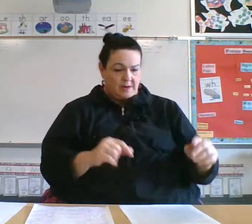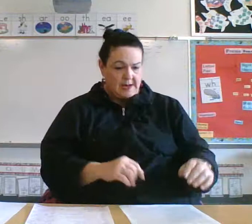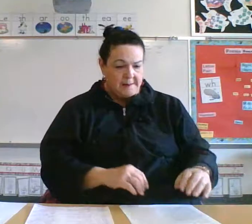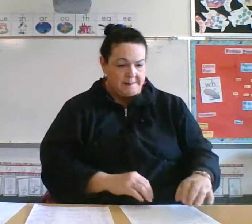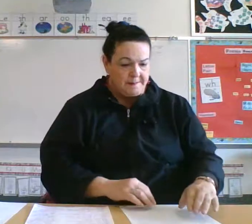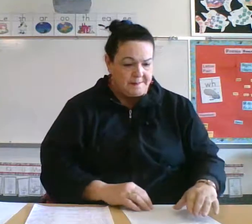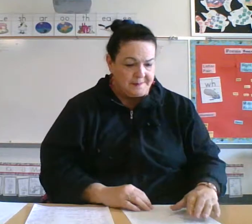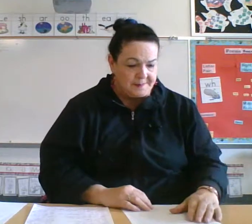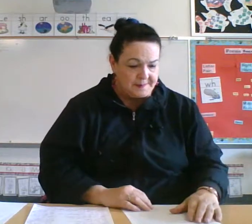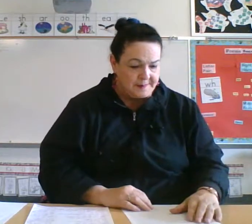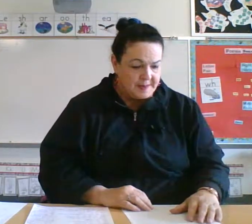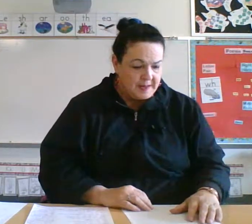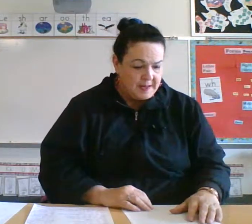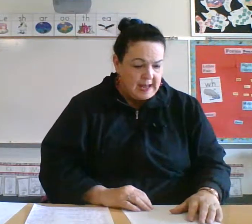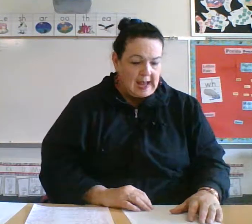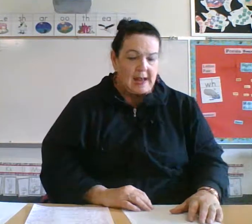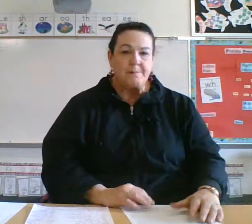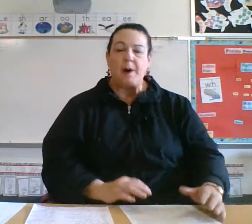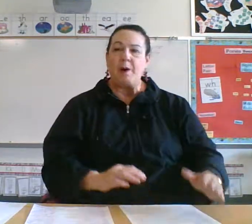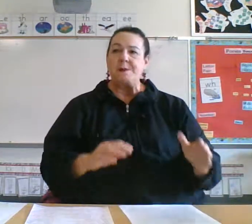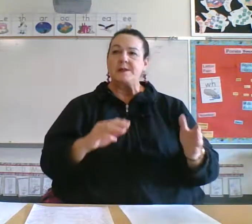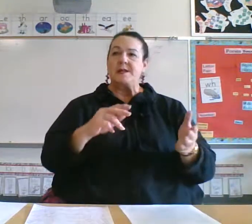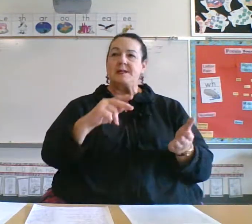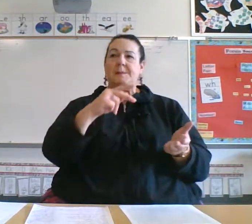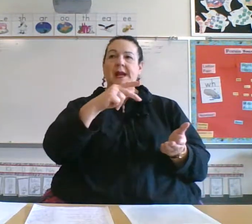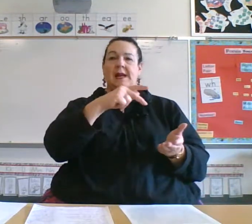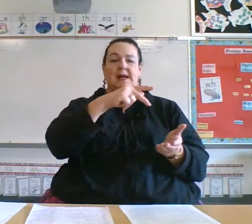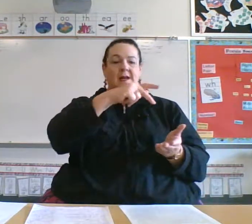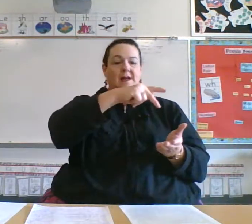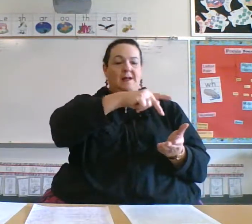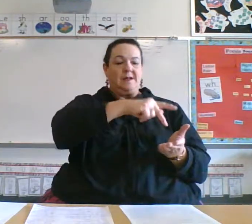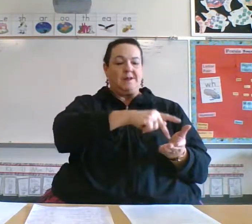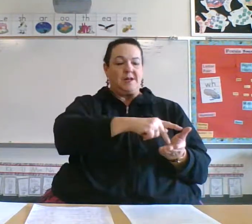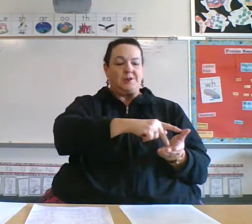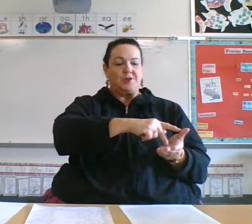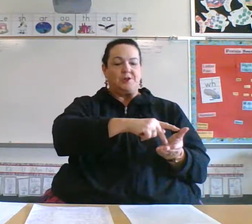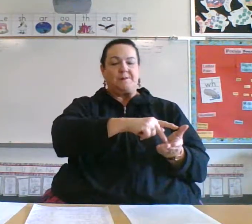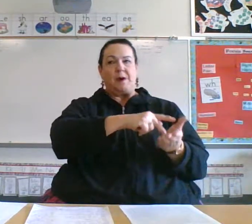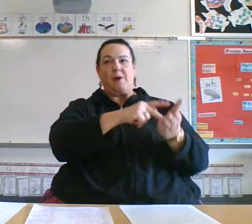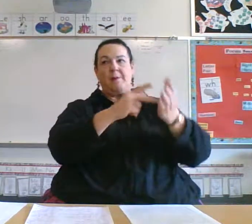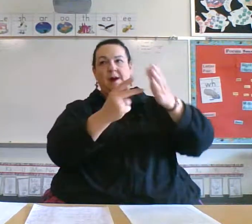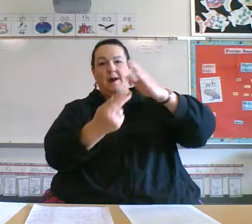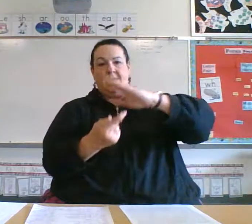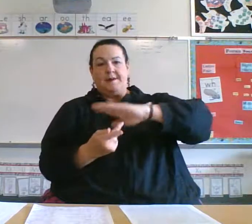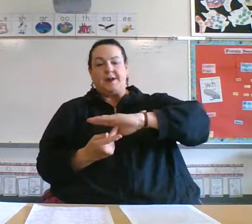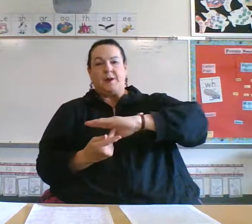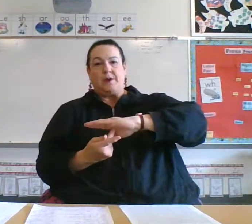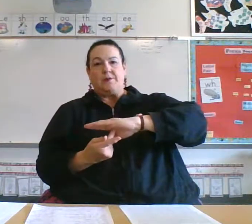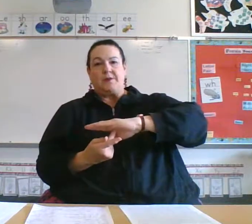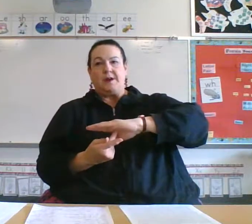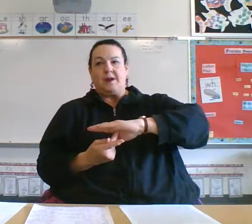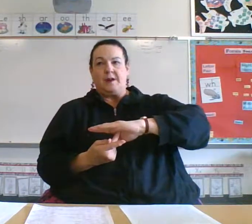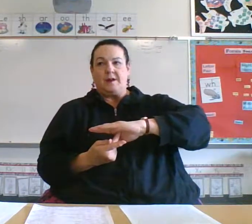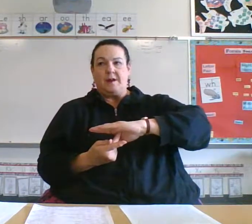Okay? And purpose is a P. Touch your palm and then go over and under